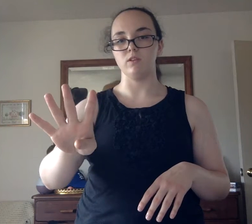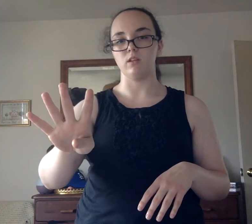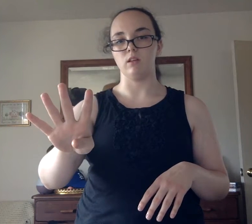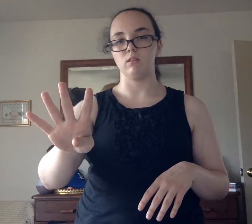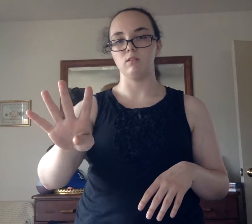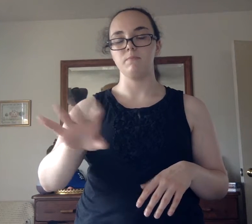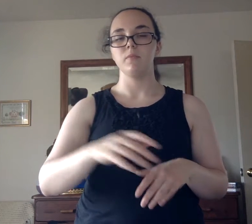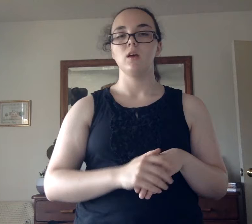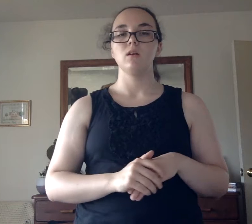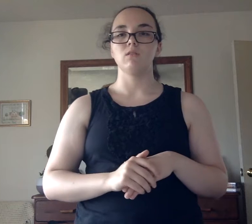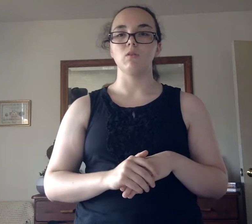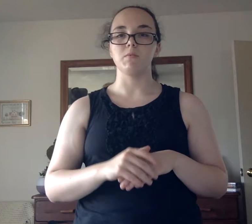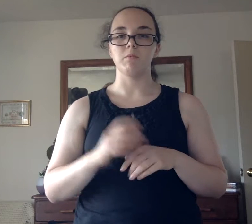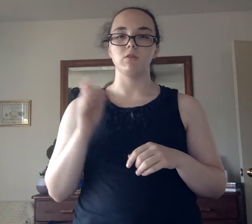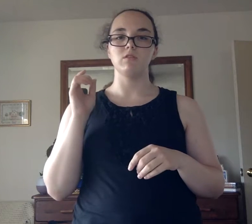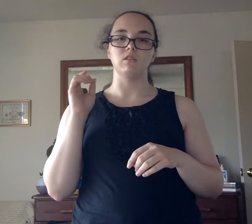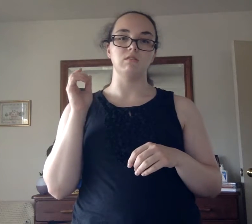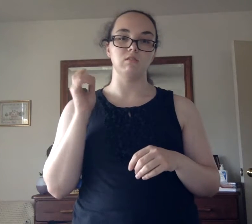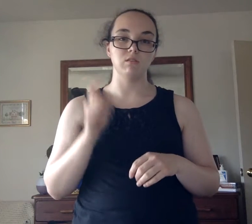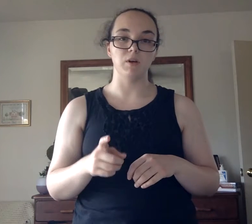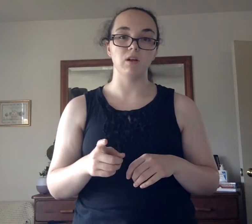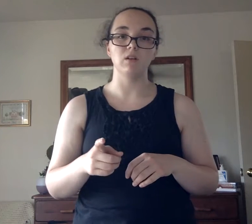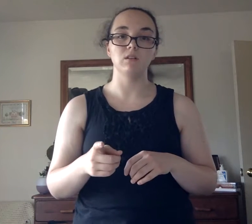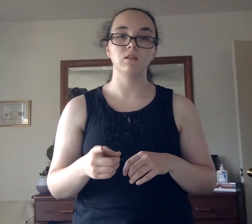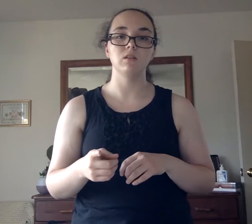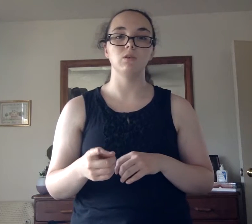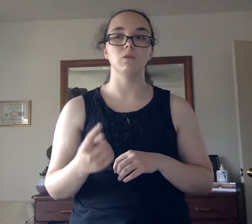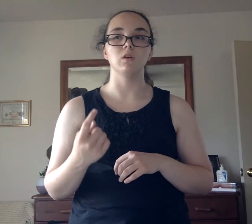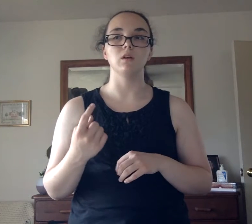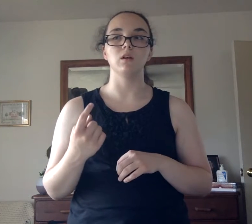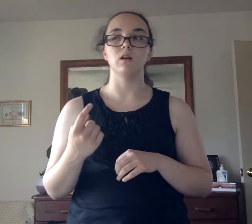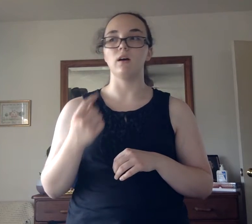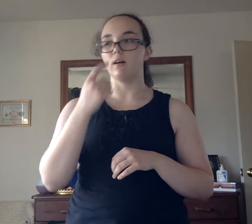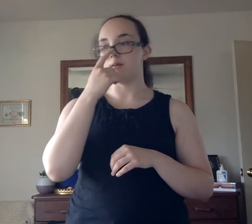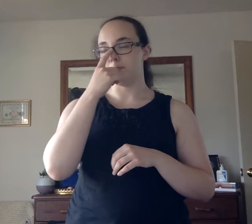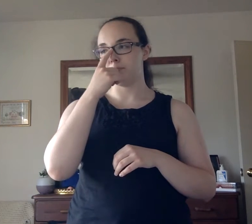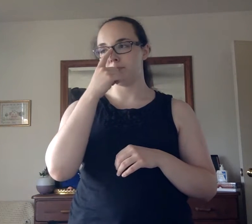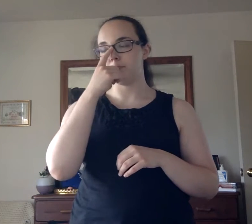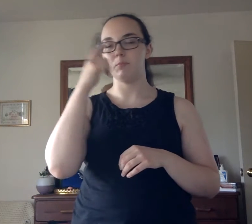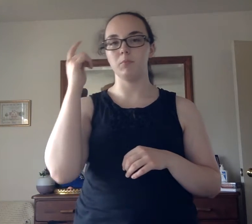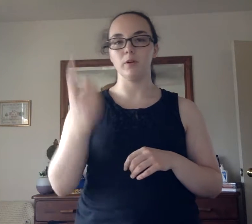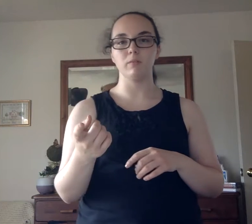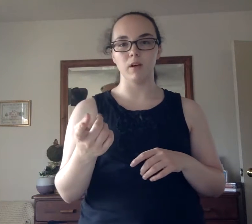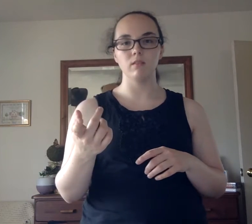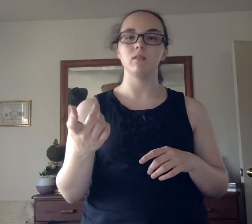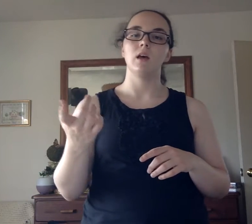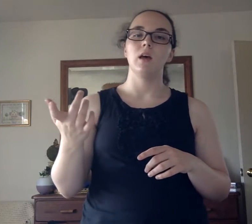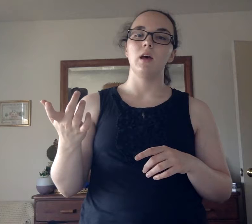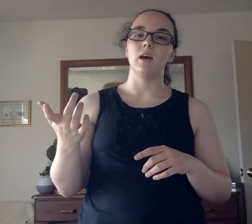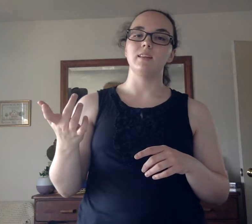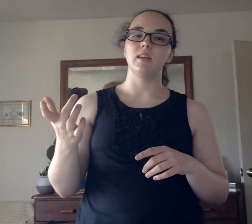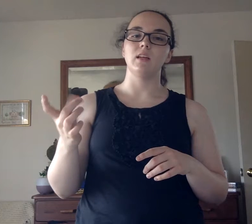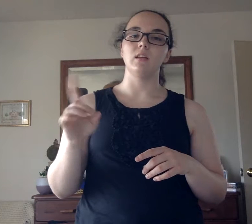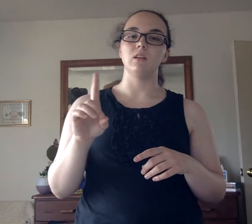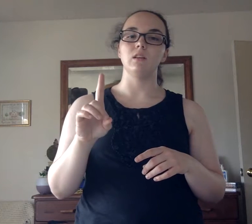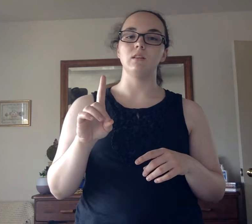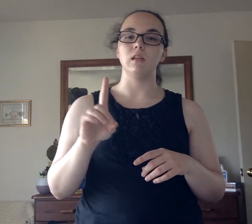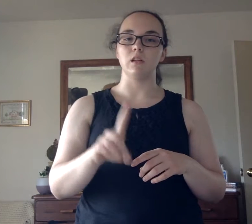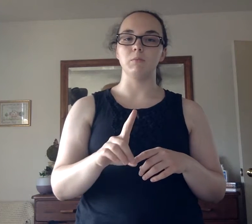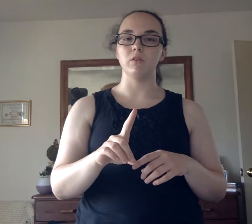14th. So remember, just spell your birth month and then the